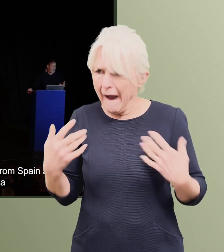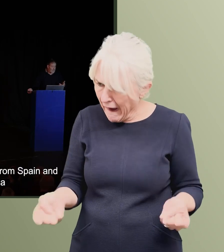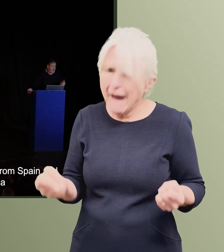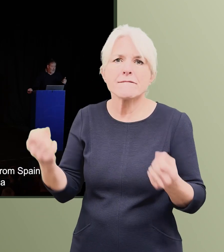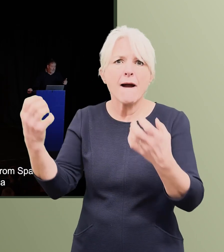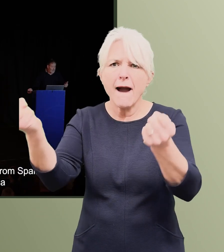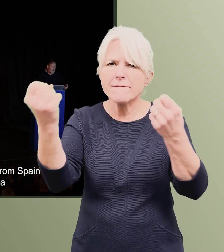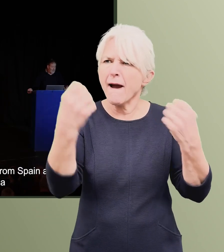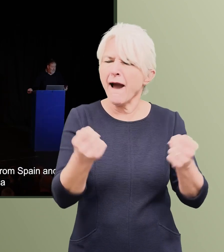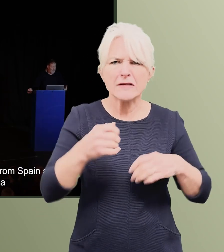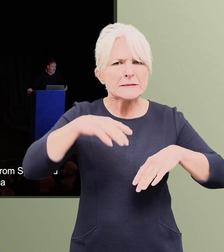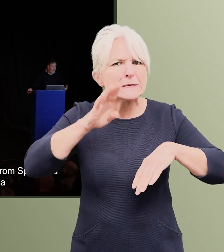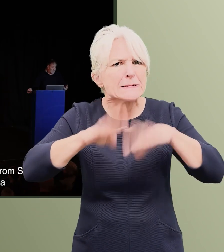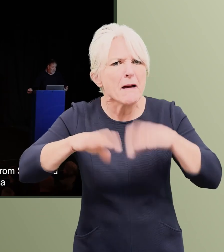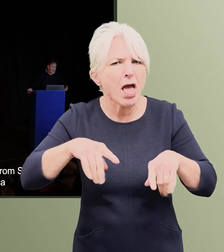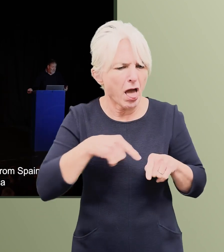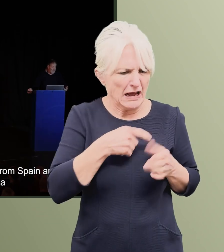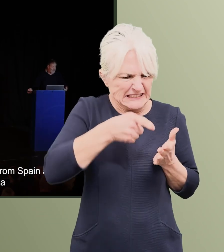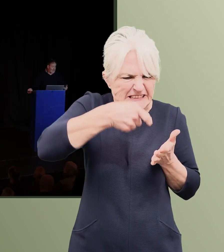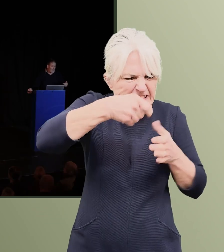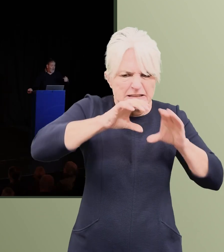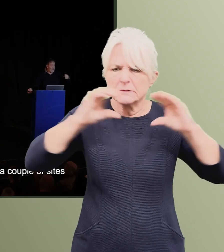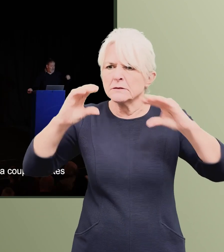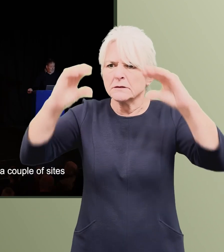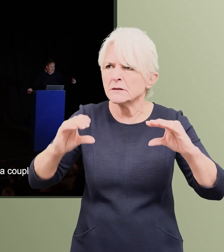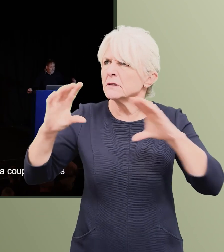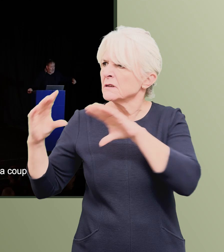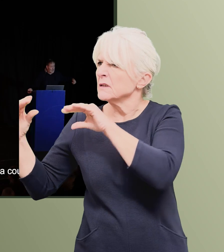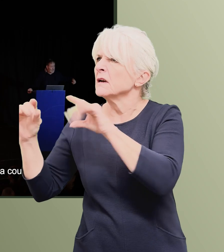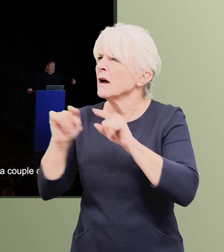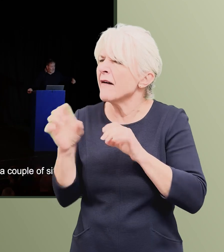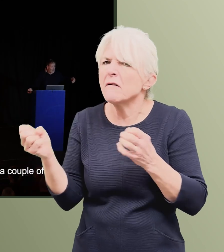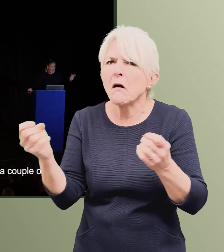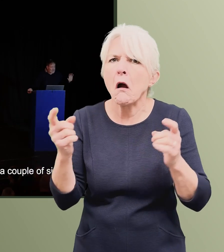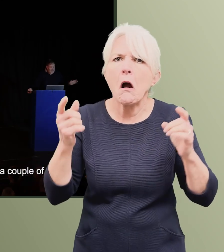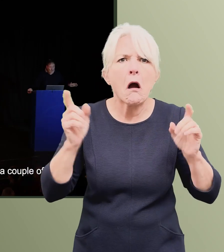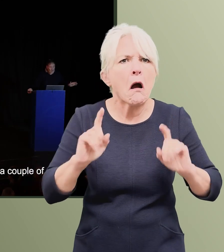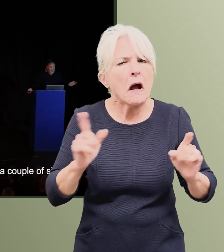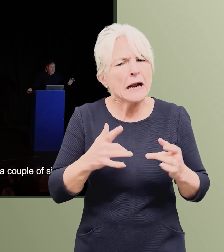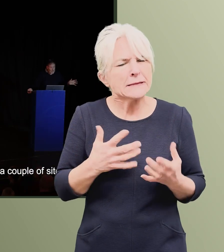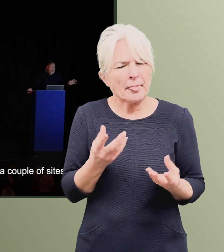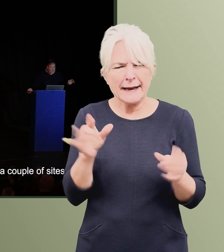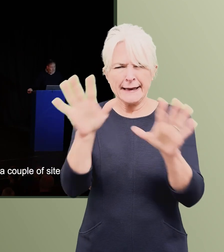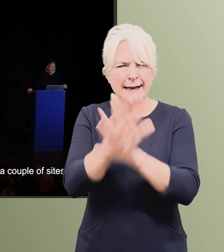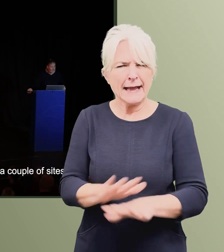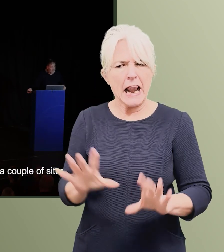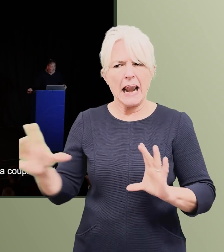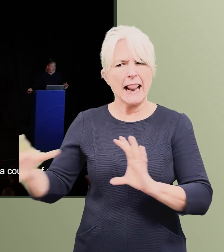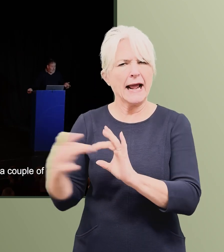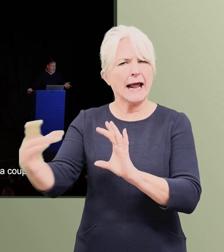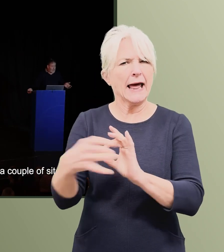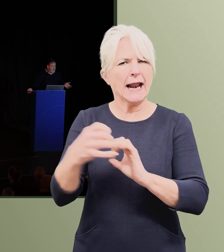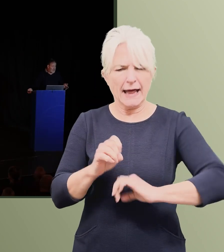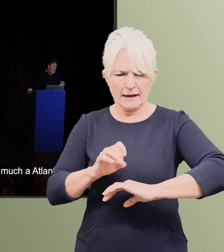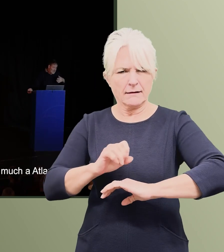might represent from Spain, Portugal, from the Iberian Peninsula, right through to actually southern Norway. There's a couple of sites there